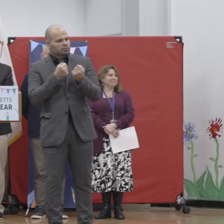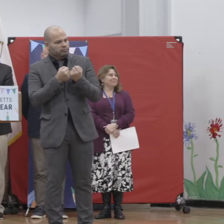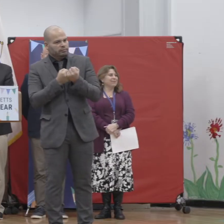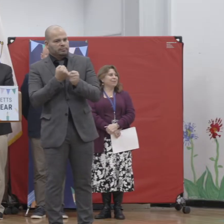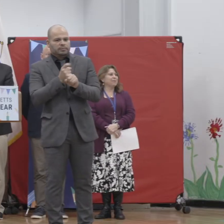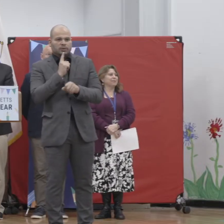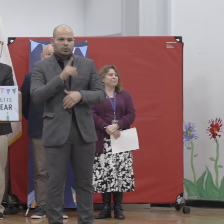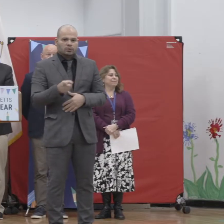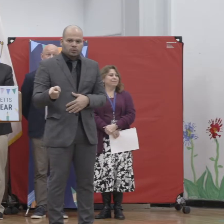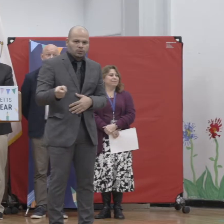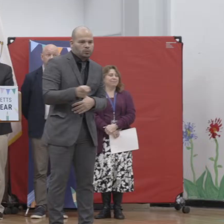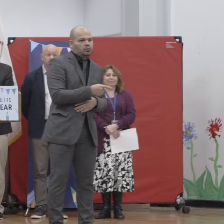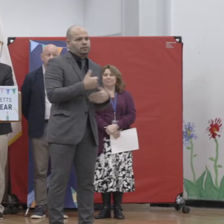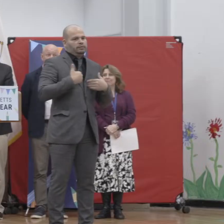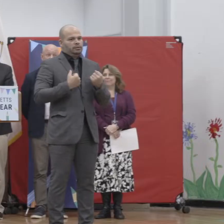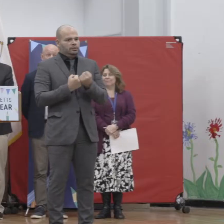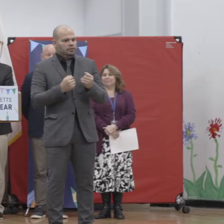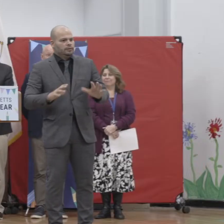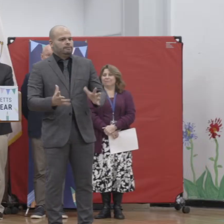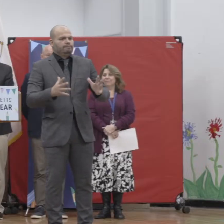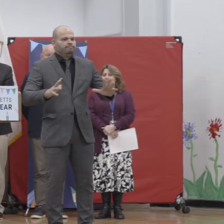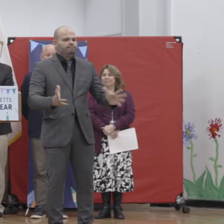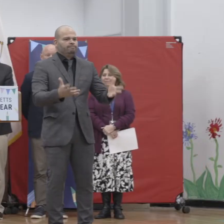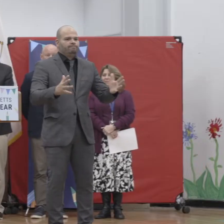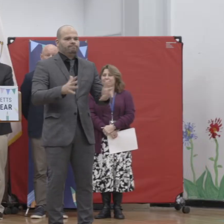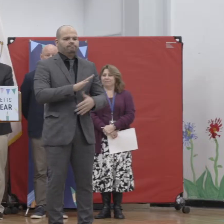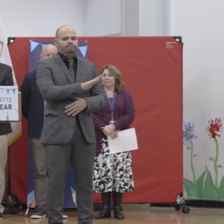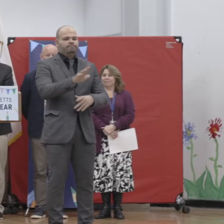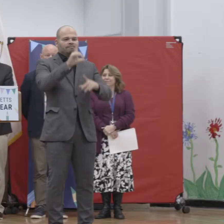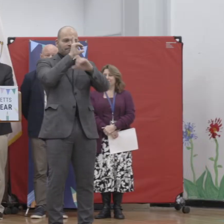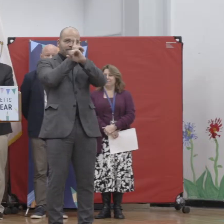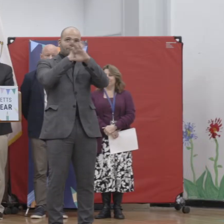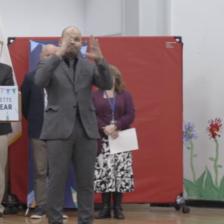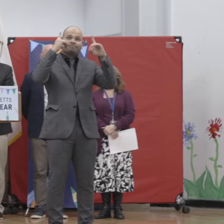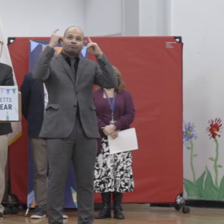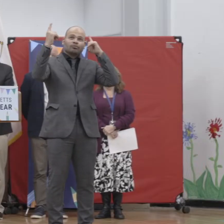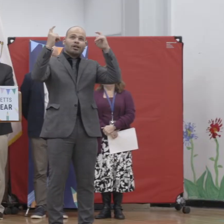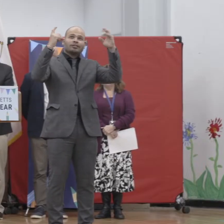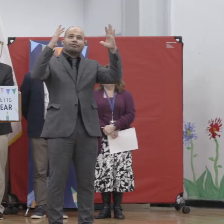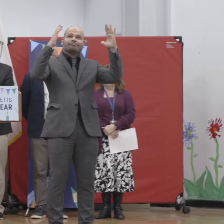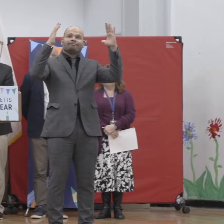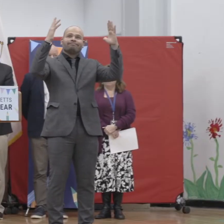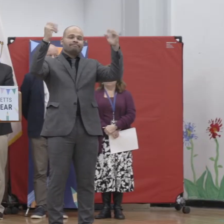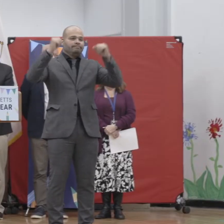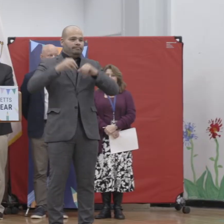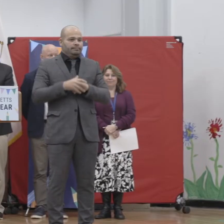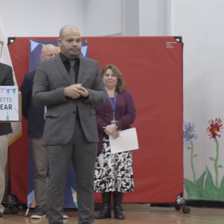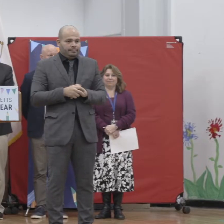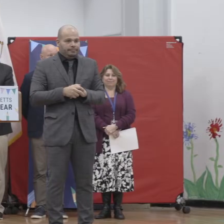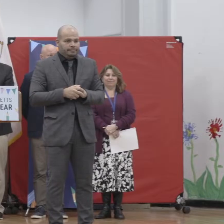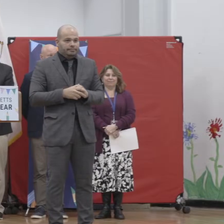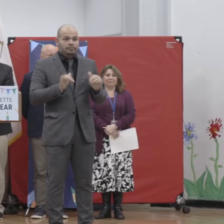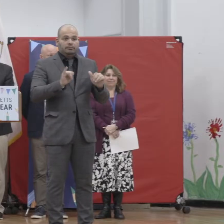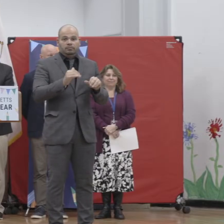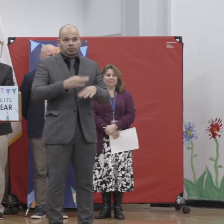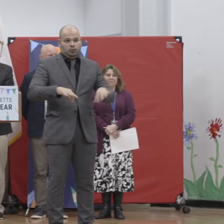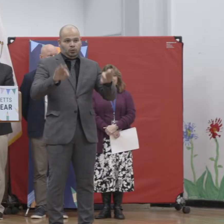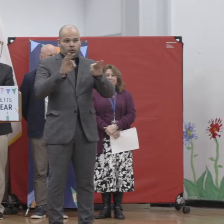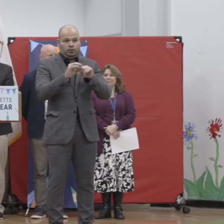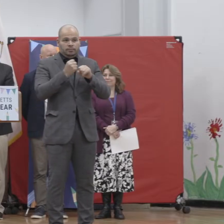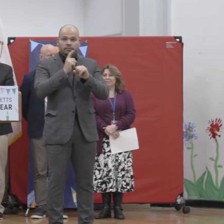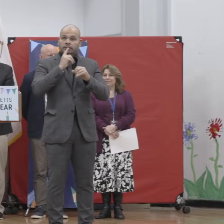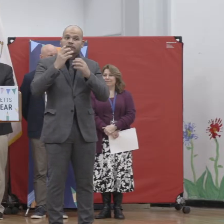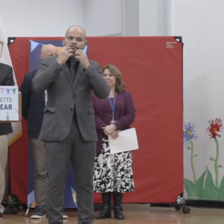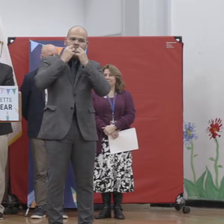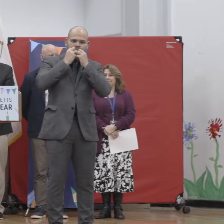achieve all of your wonderful dreams. You are all important to each other, and I know how important you are